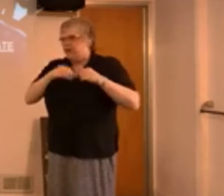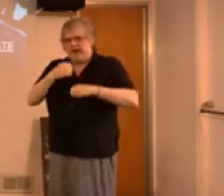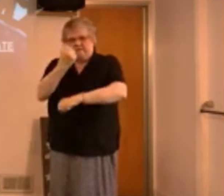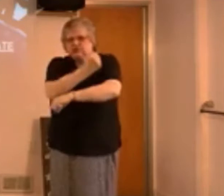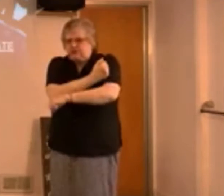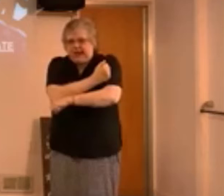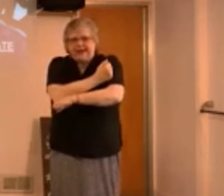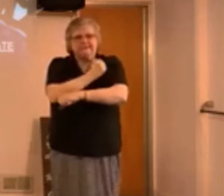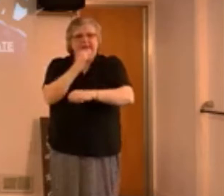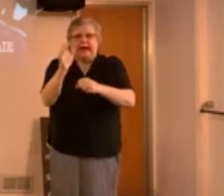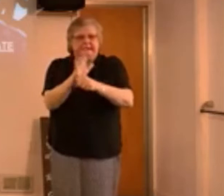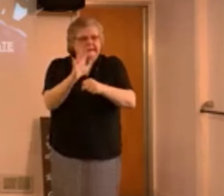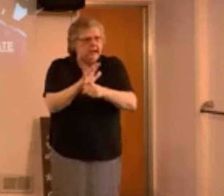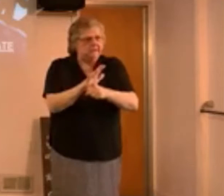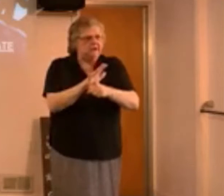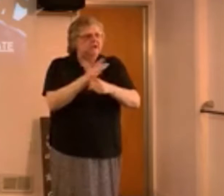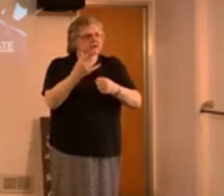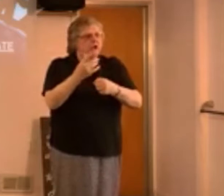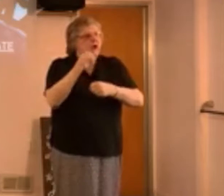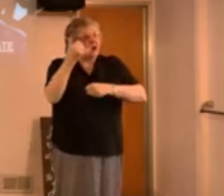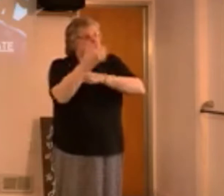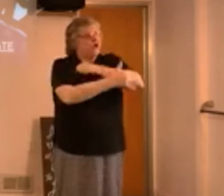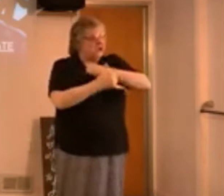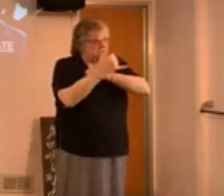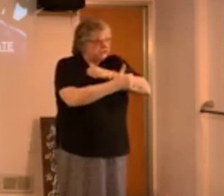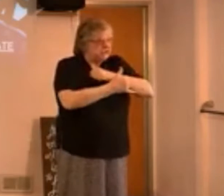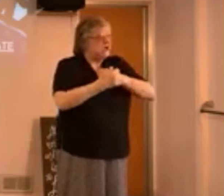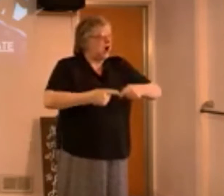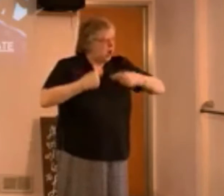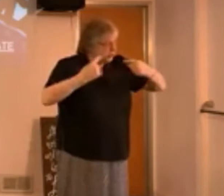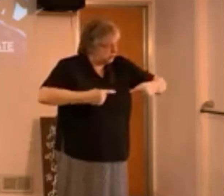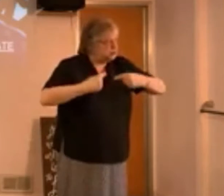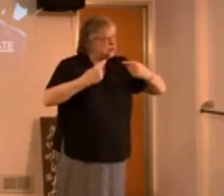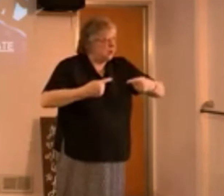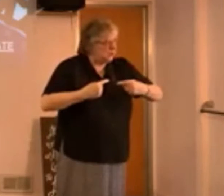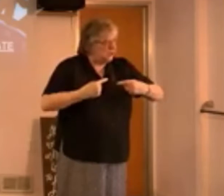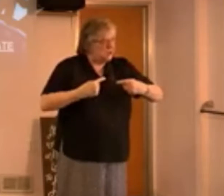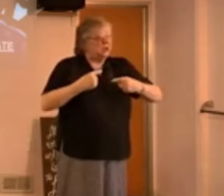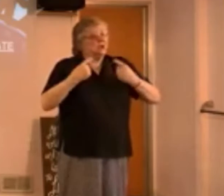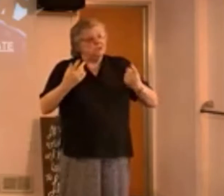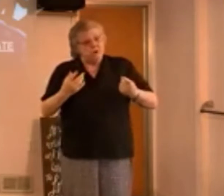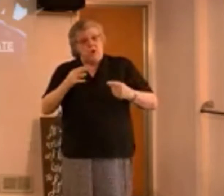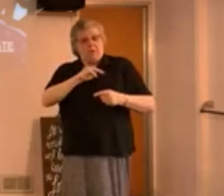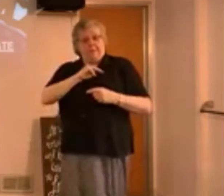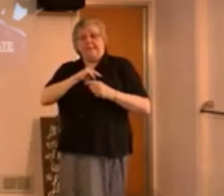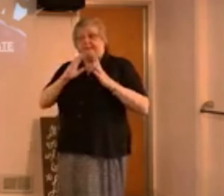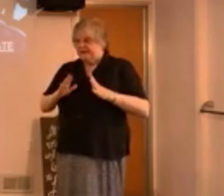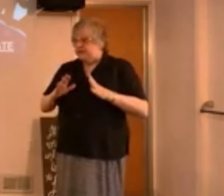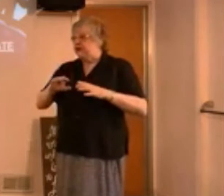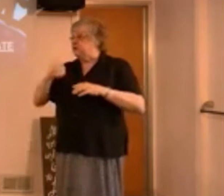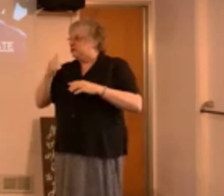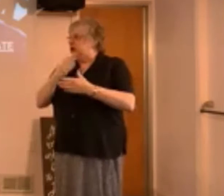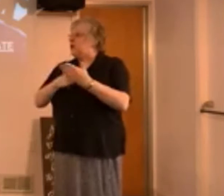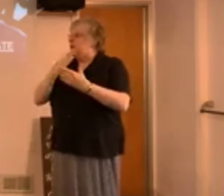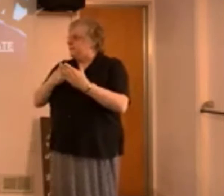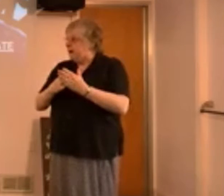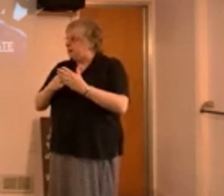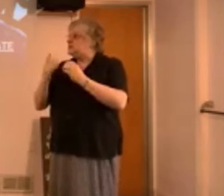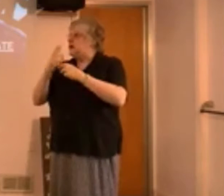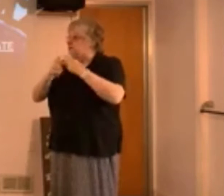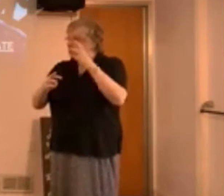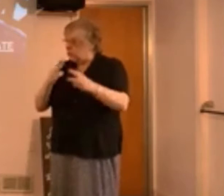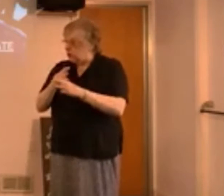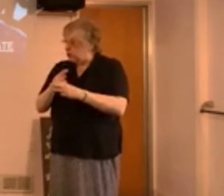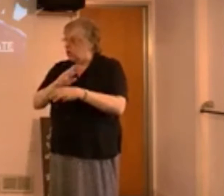vaccines here than any place else in the world. So the missionaries still had Easter, and they did it in a unique way in Czech Republic, and then all